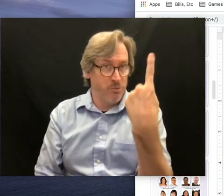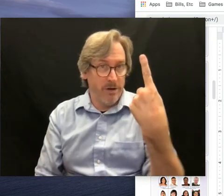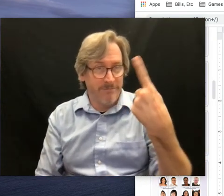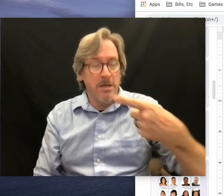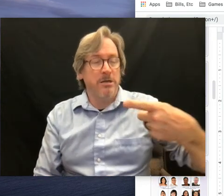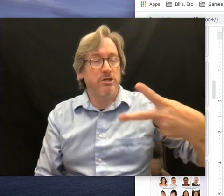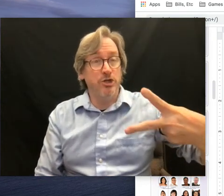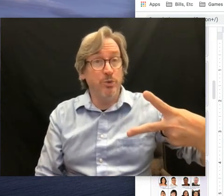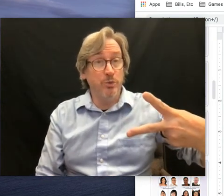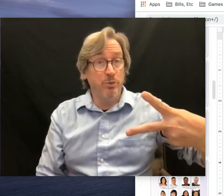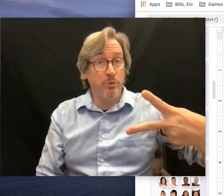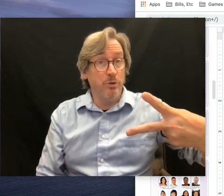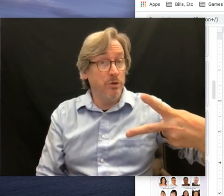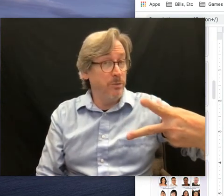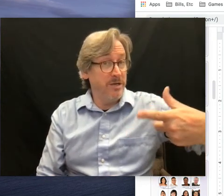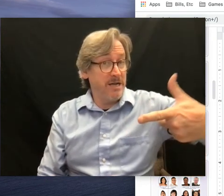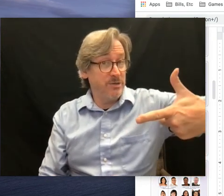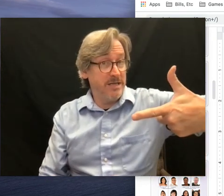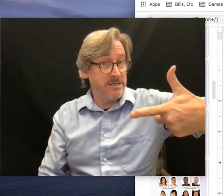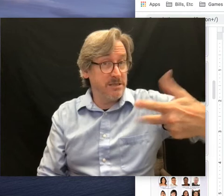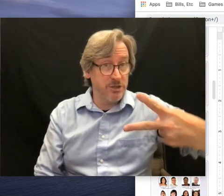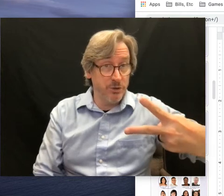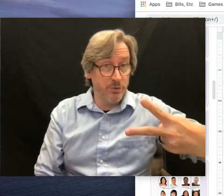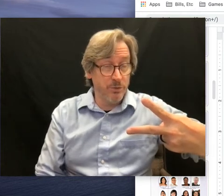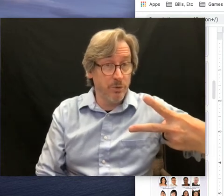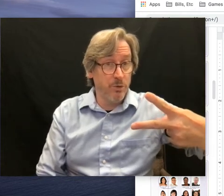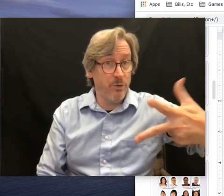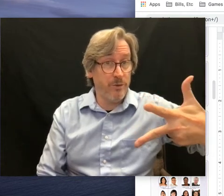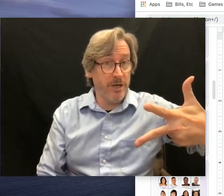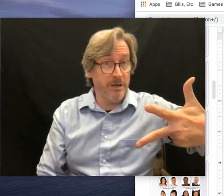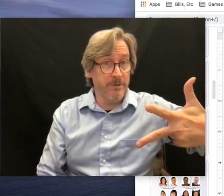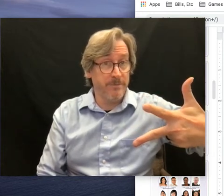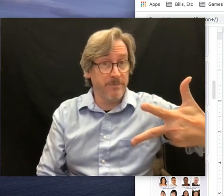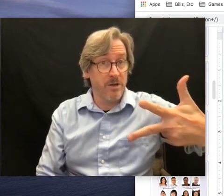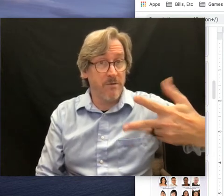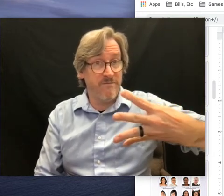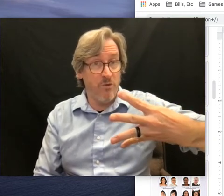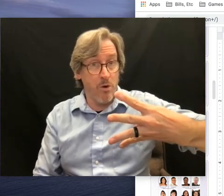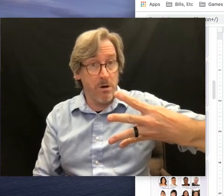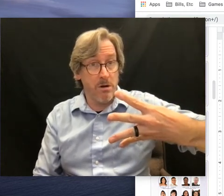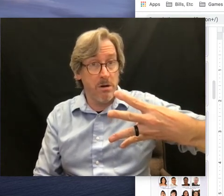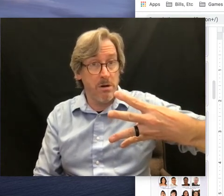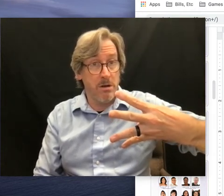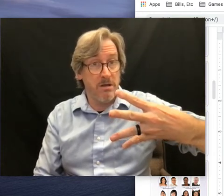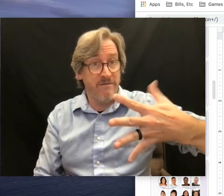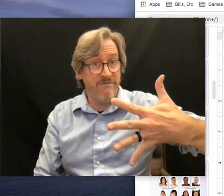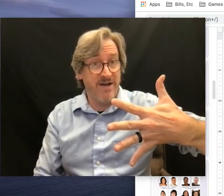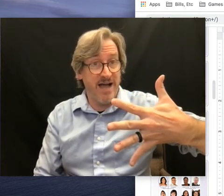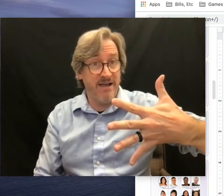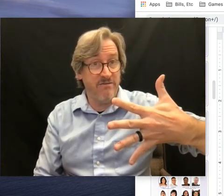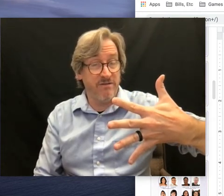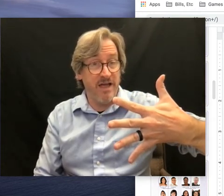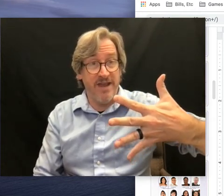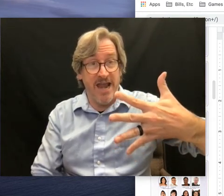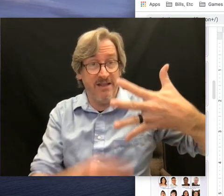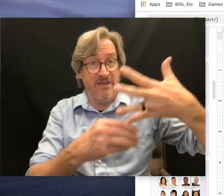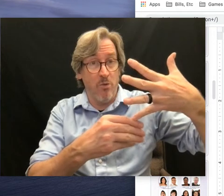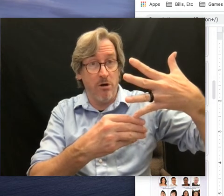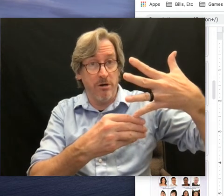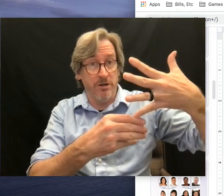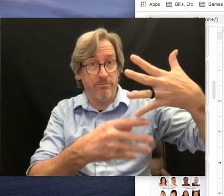there's just one. 2, we not do this. 2, 3, 4, 5, and